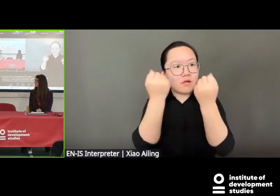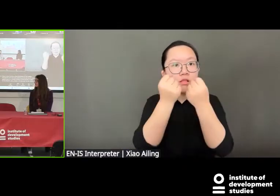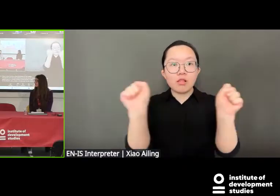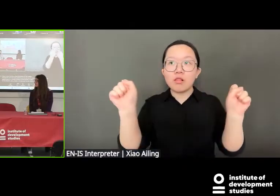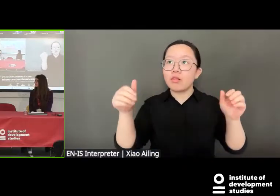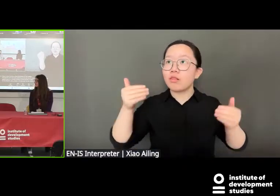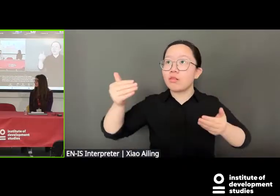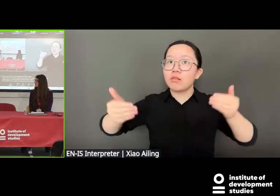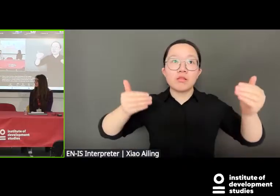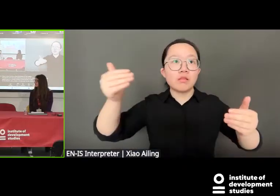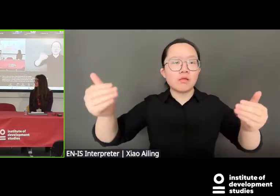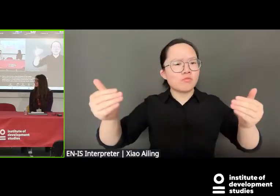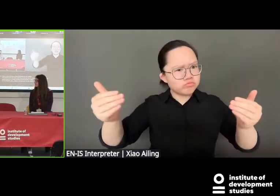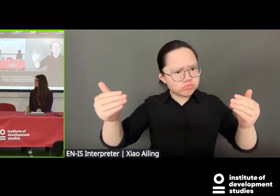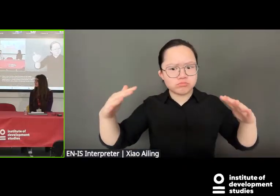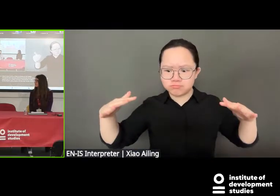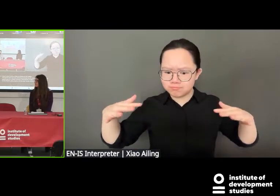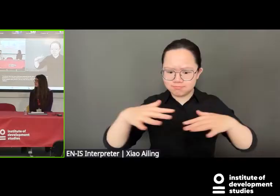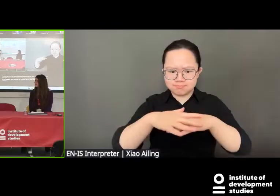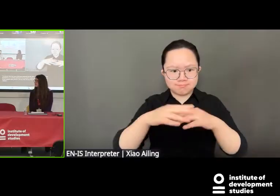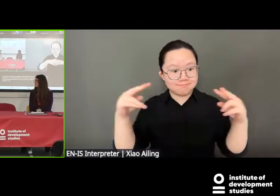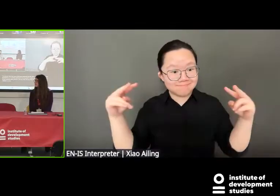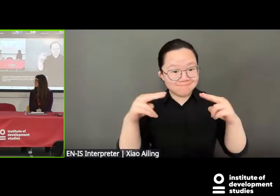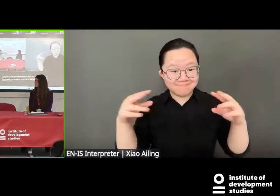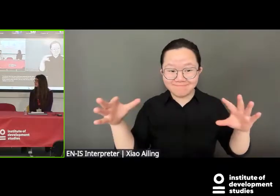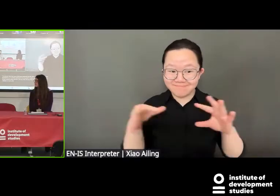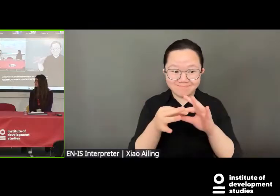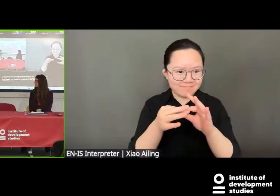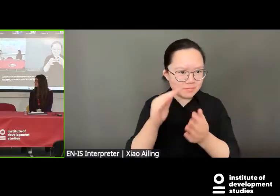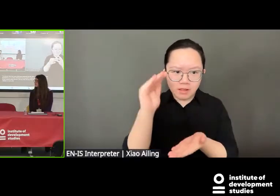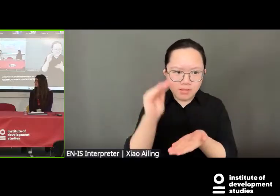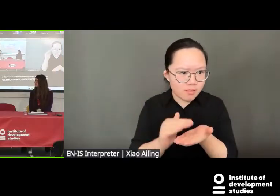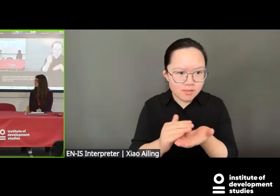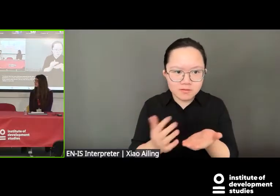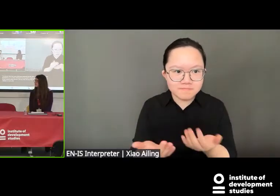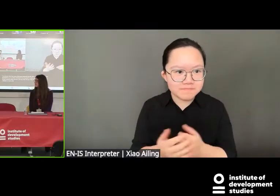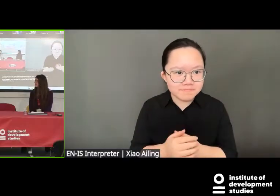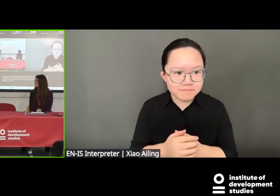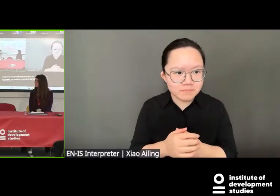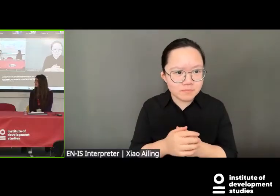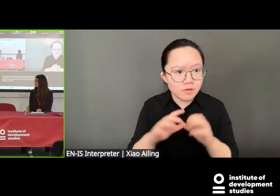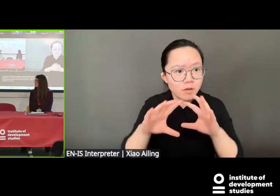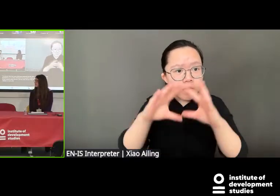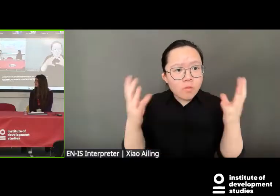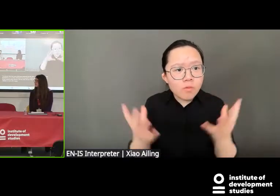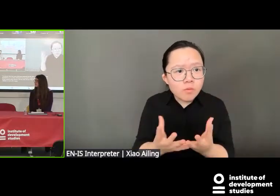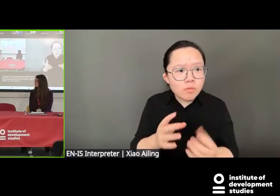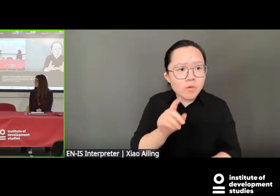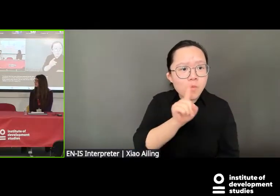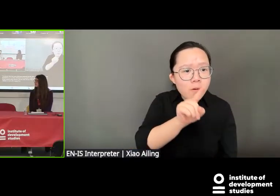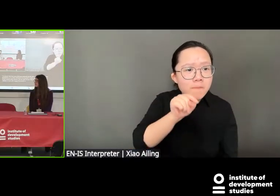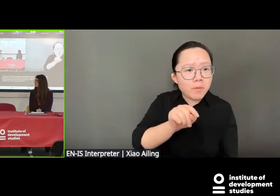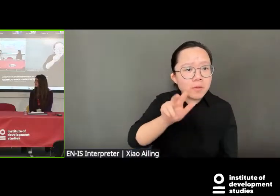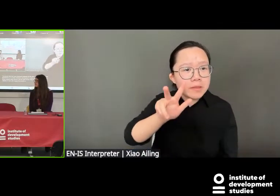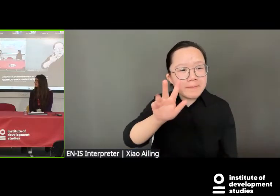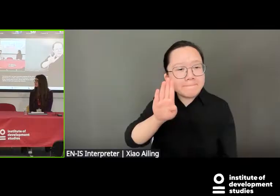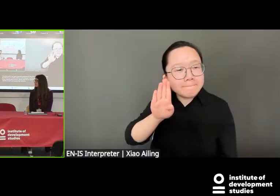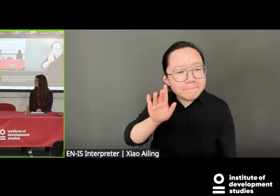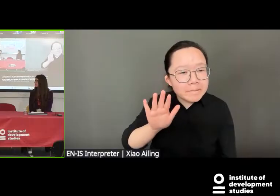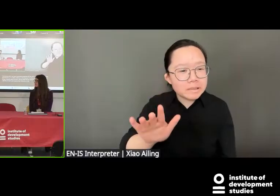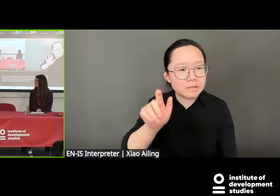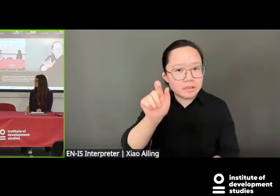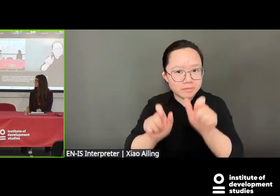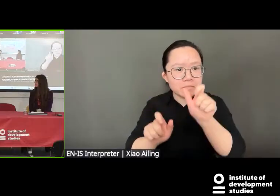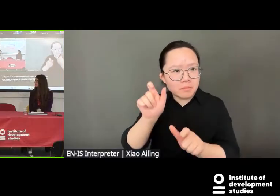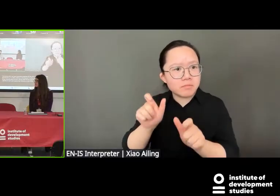to one another. An estimated 1.3 billion people in the world experience significant disability,